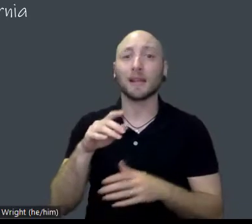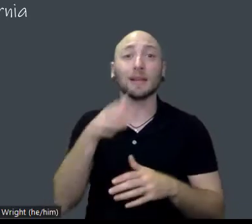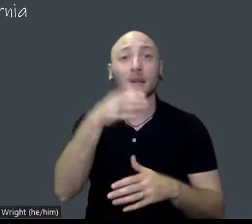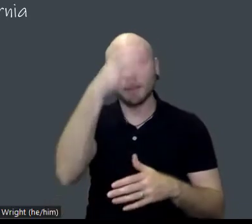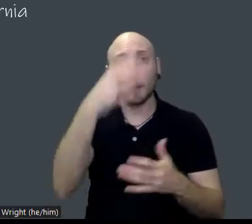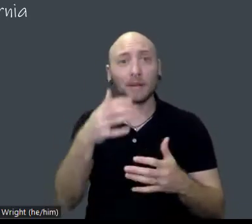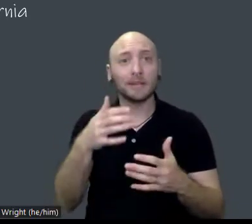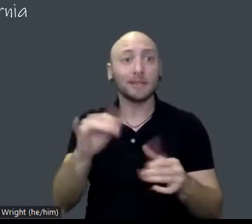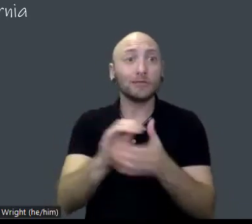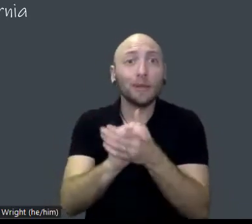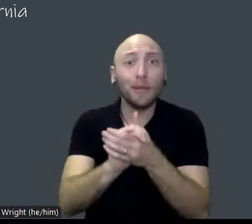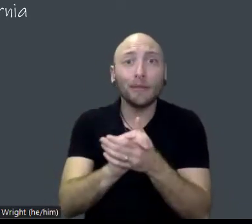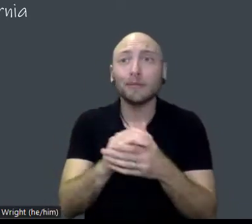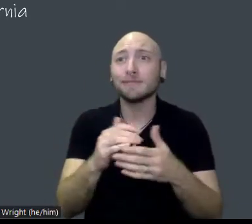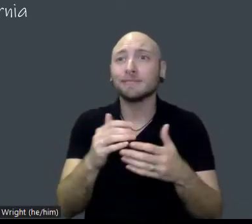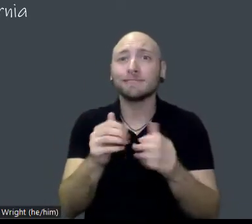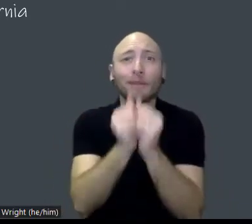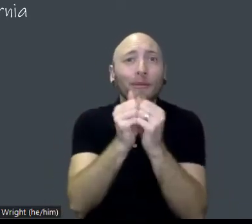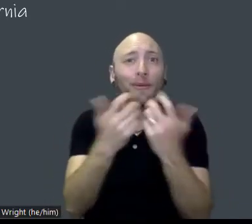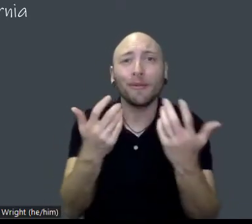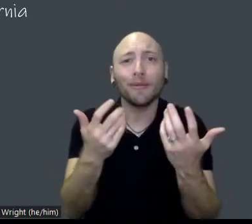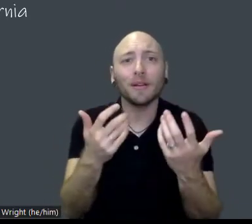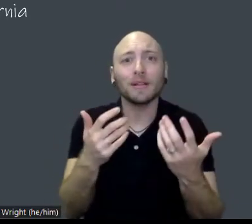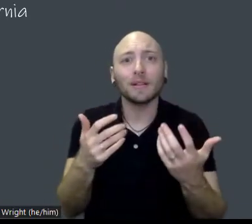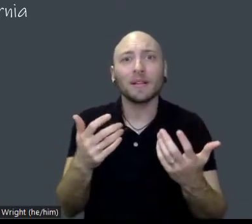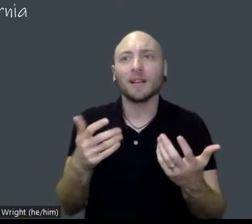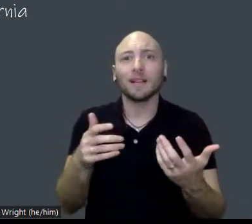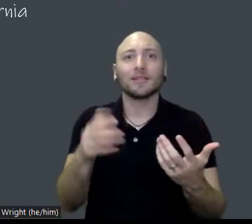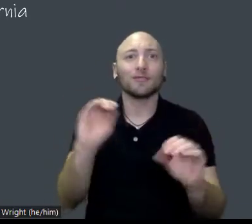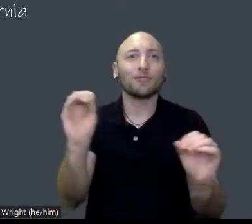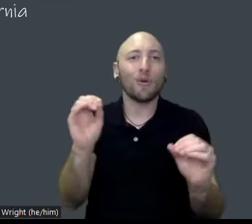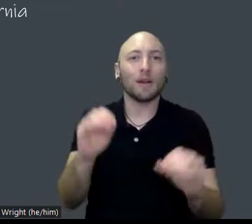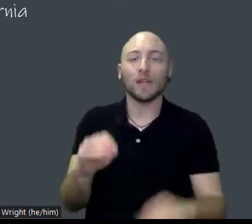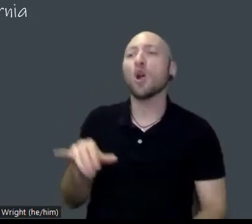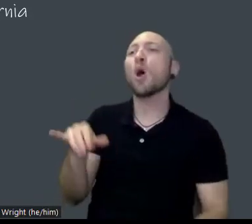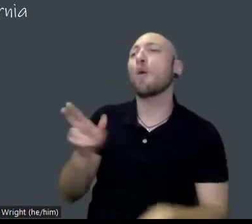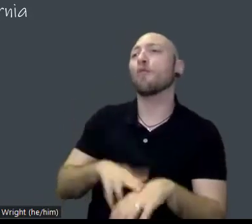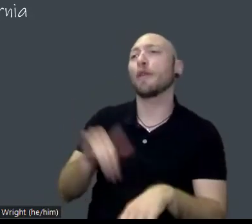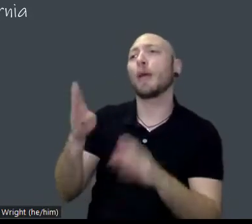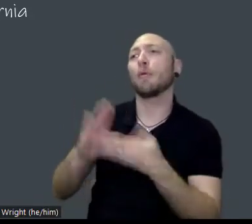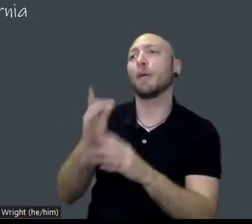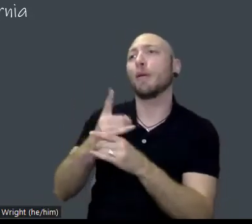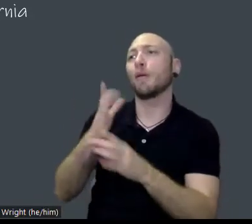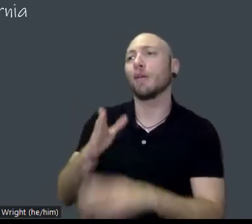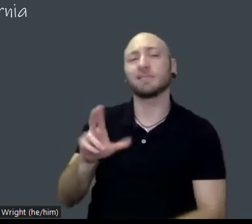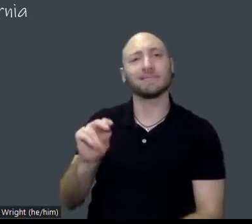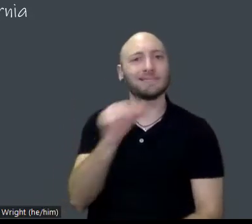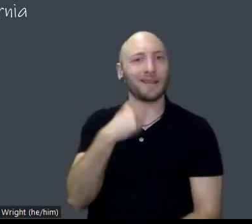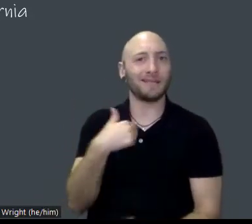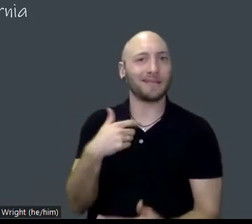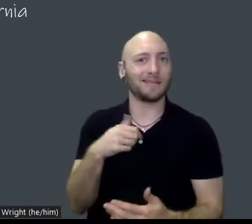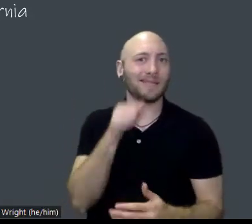the outside truly that you could be like, of course he turned out an alcoholic. That's just not part of my story.